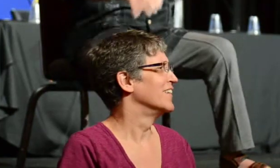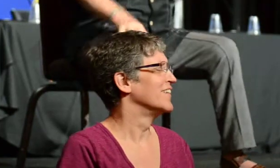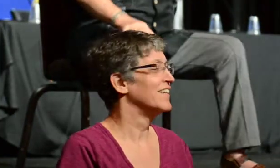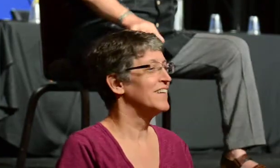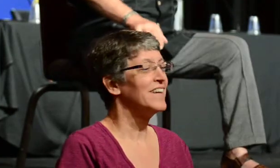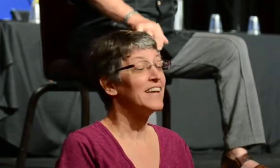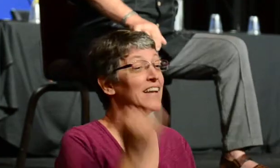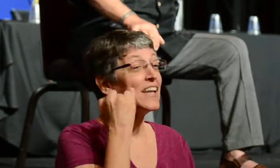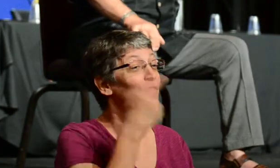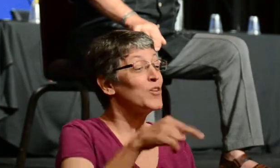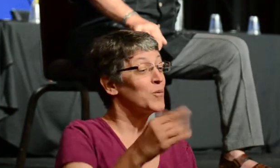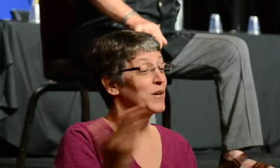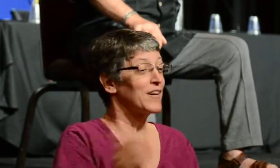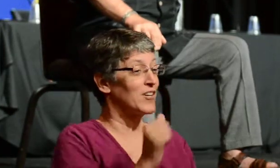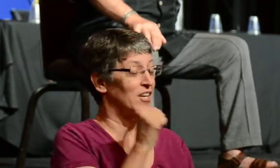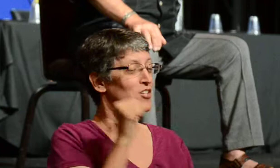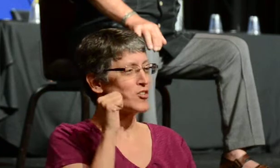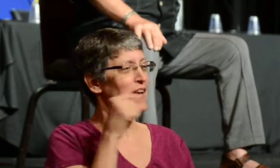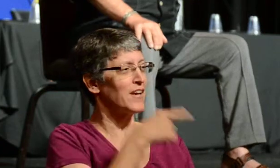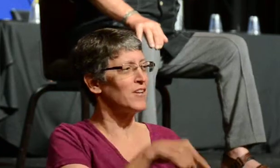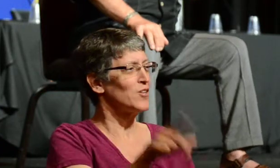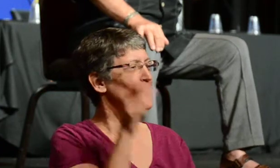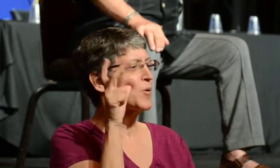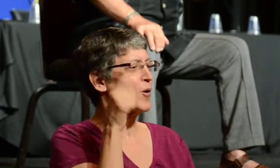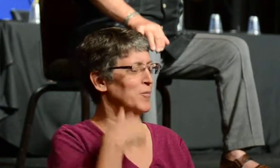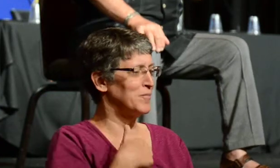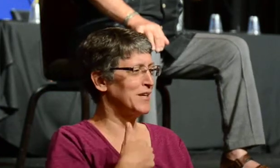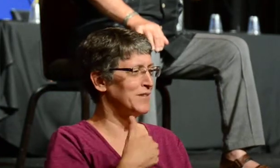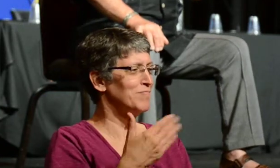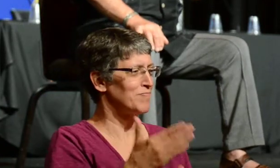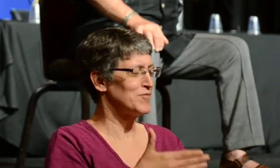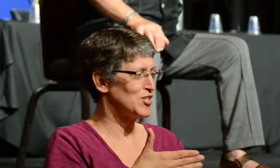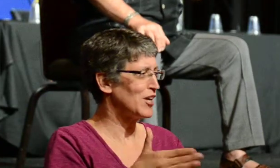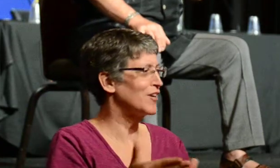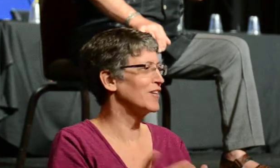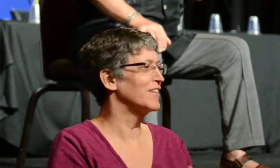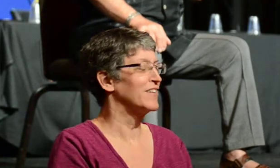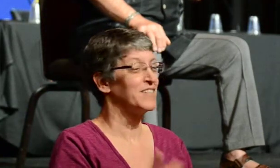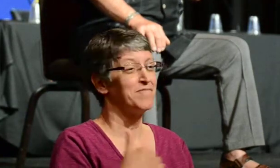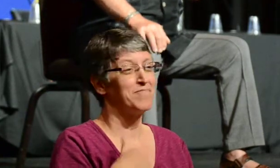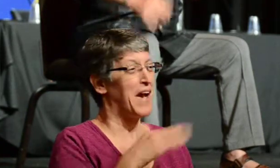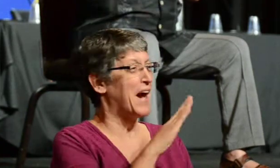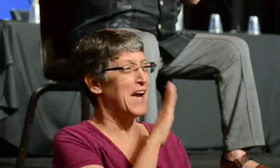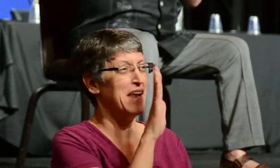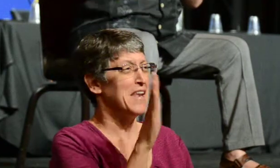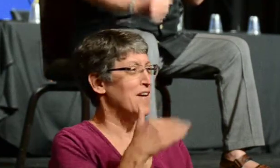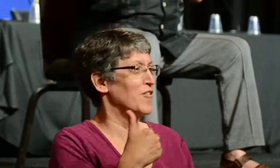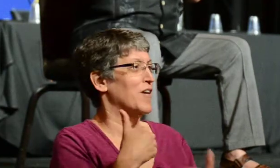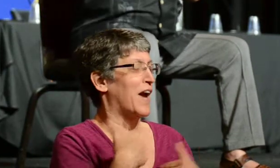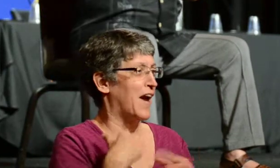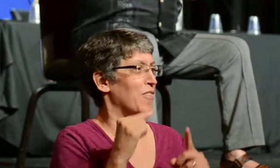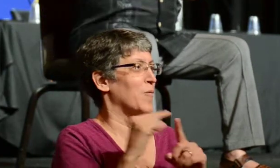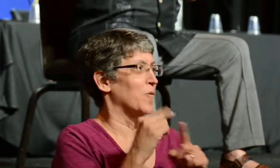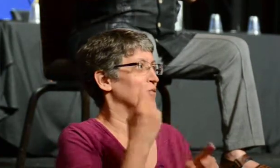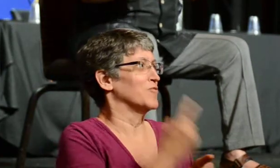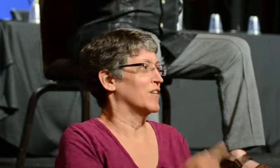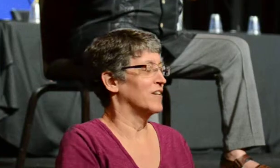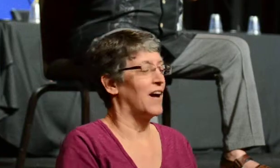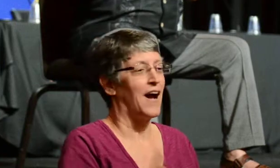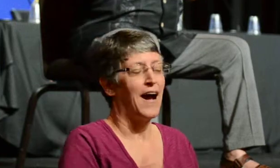And those of you who were here yesterday heard me say that I never got it right. I